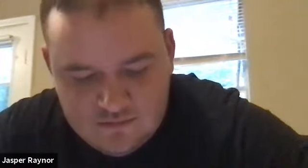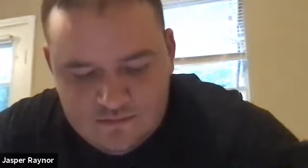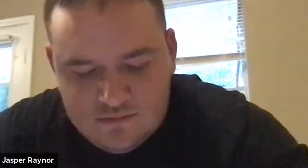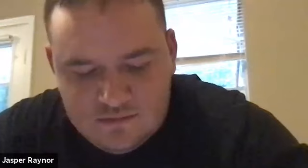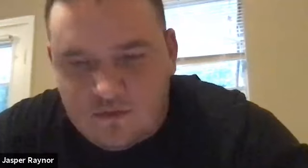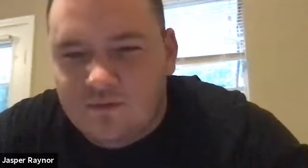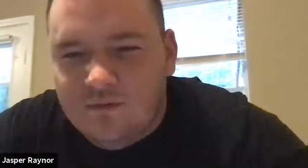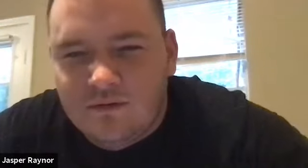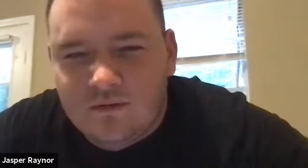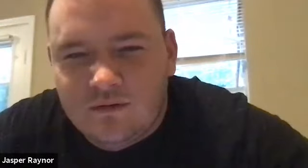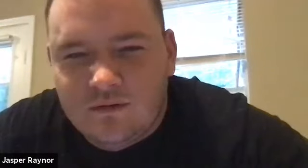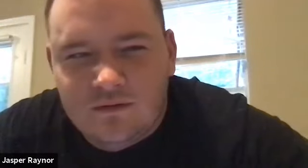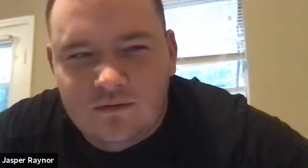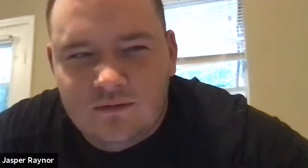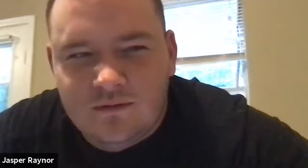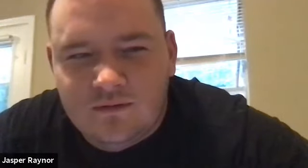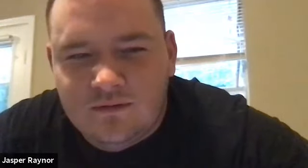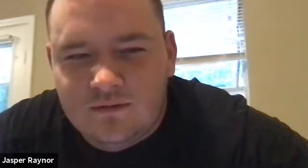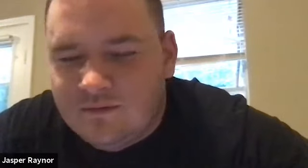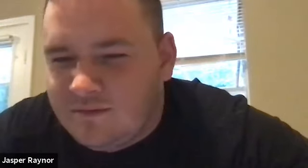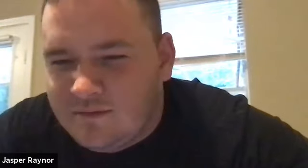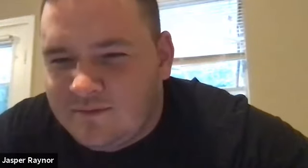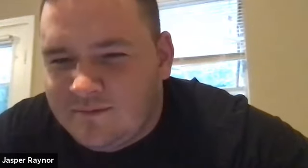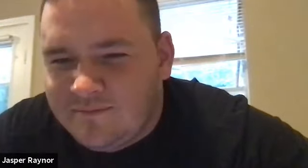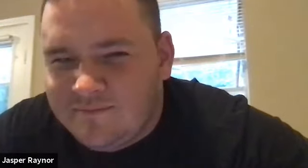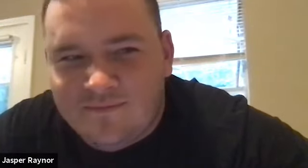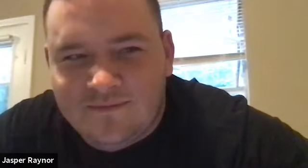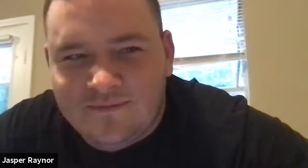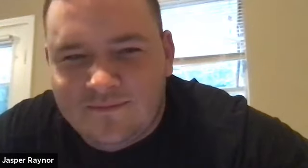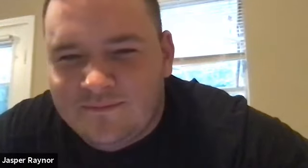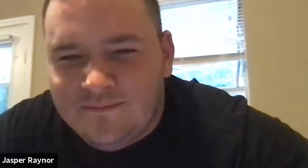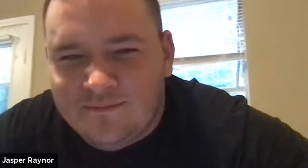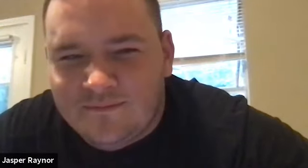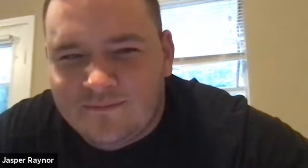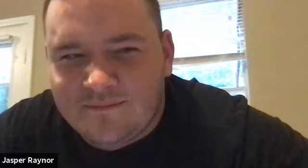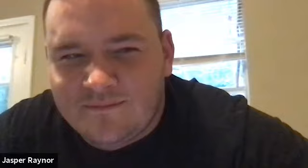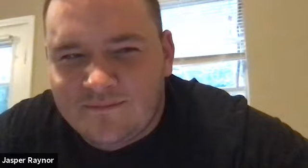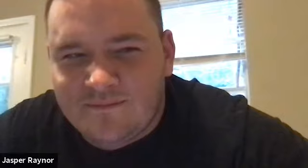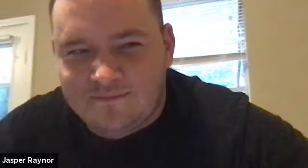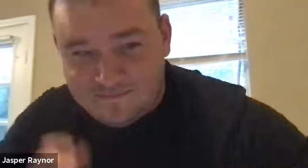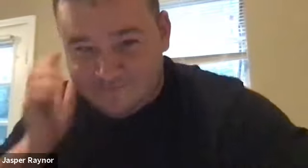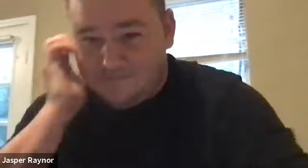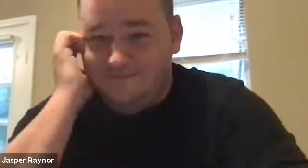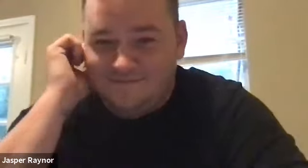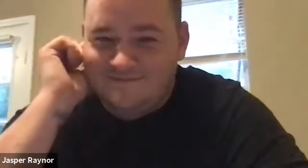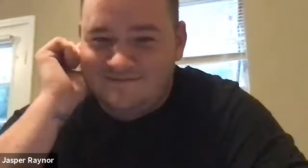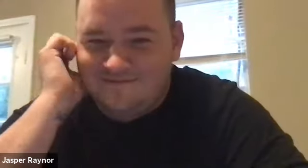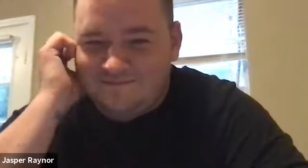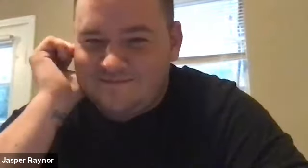I haven't given it yet, but my question, you said you've always been a part of the deaf community. So,